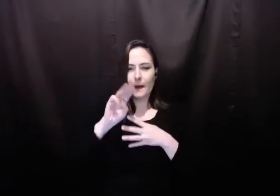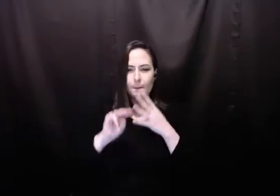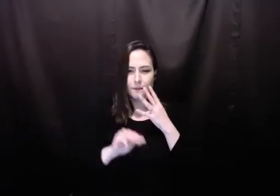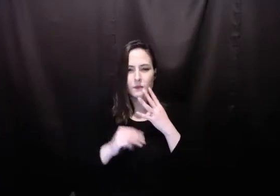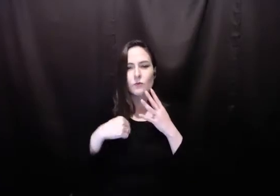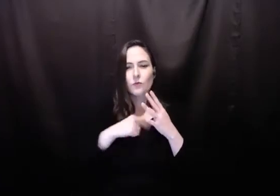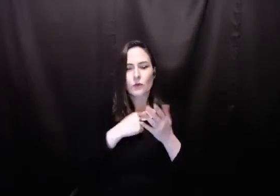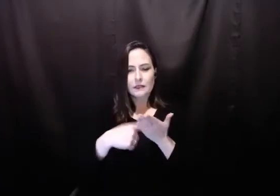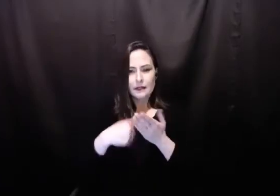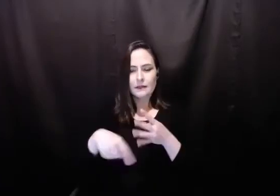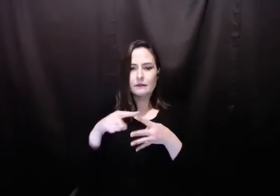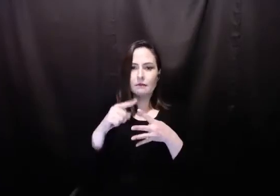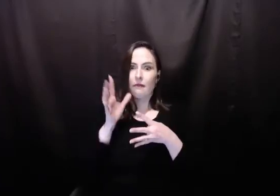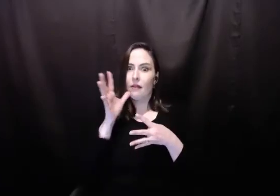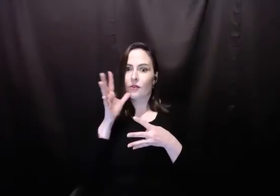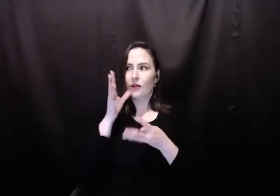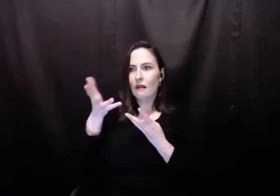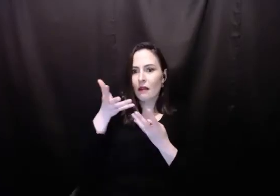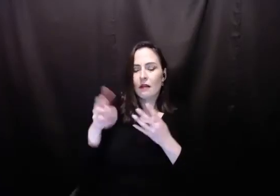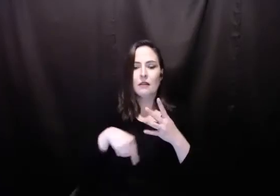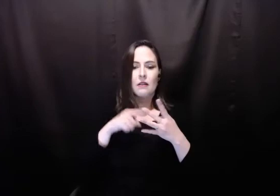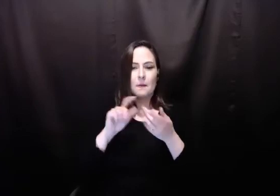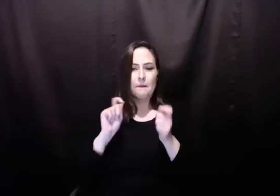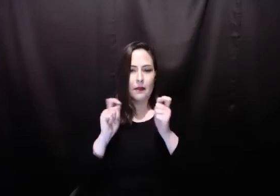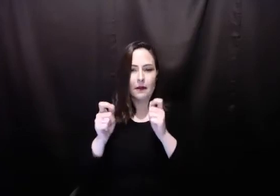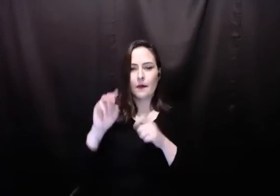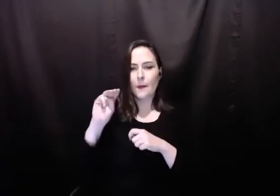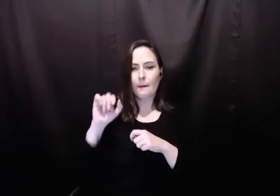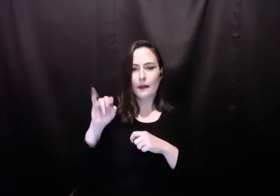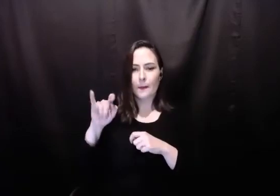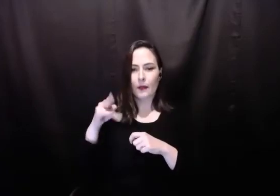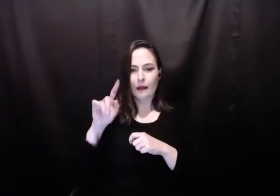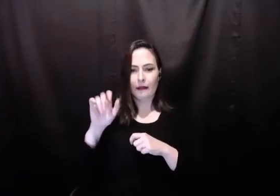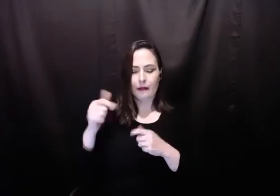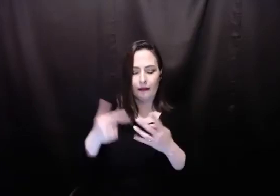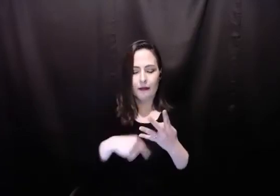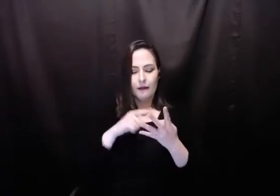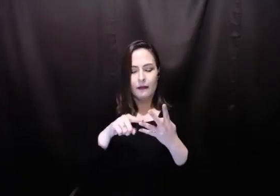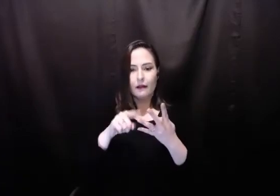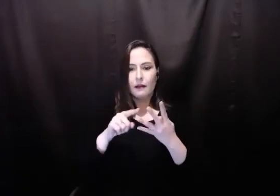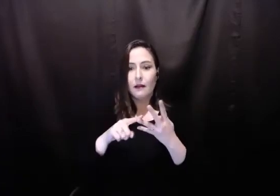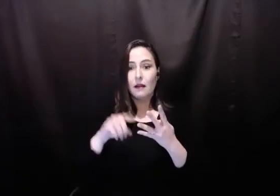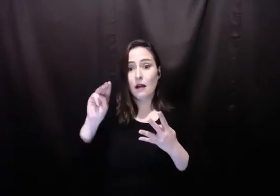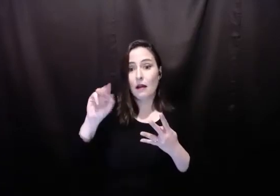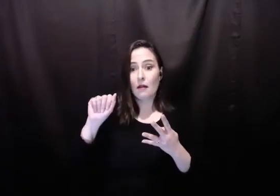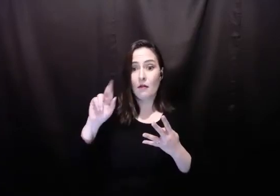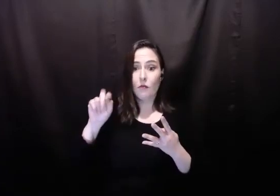managing. I mean, that also is, I used to tell everybody it's in Al-Anon How It Works. It's not in that book. It's in this one, Paths to